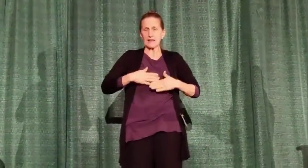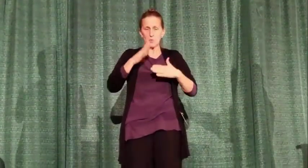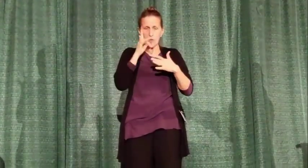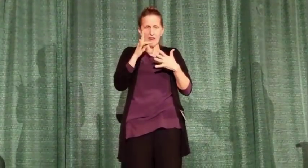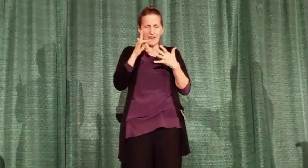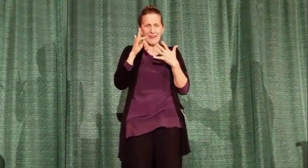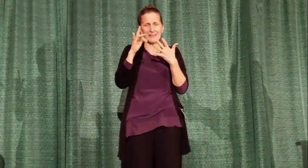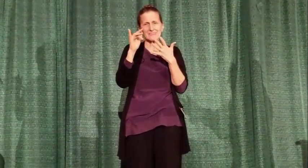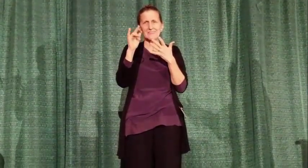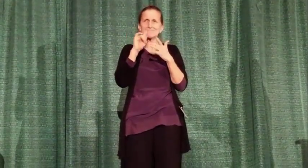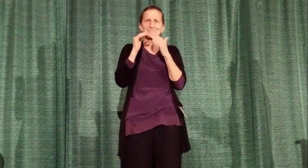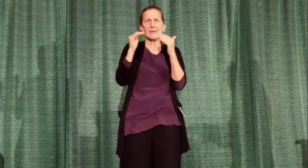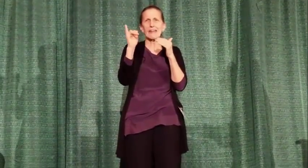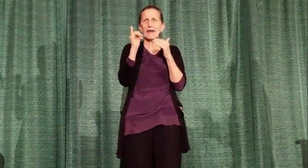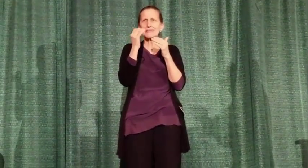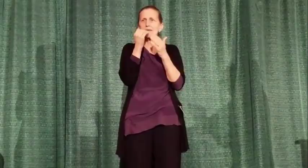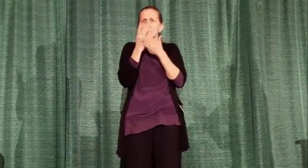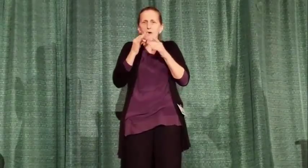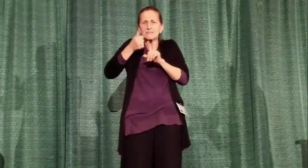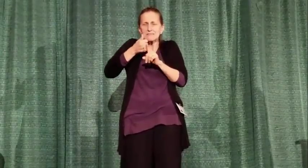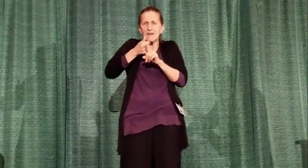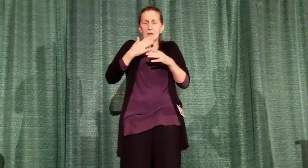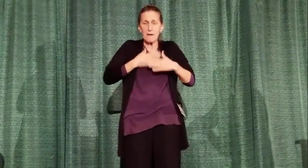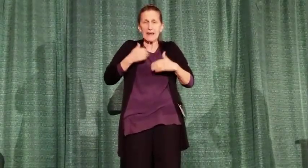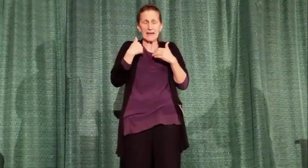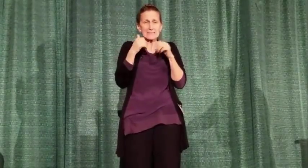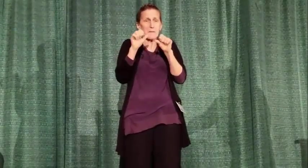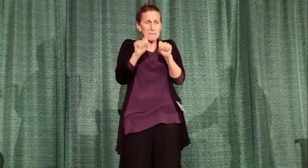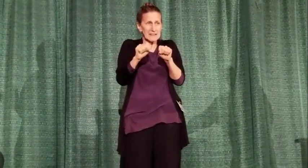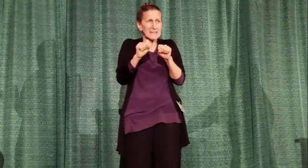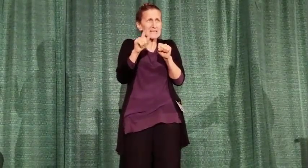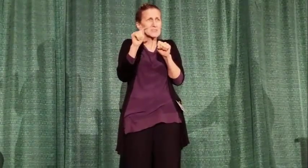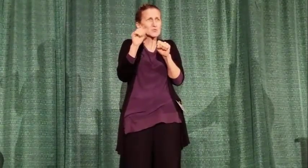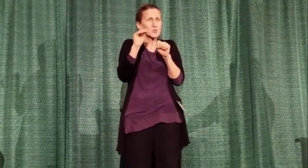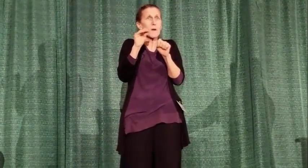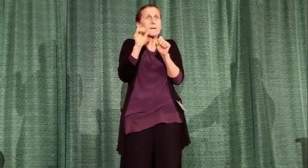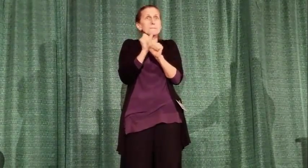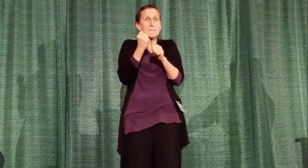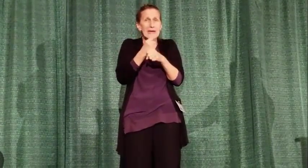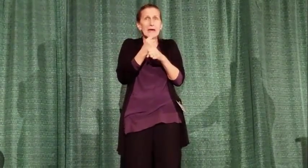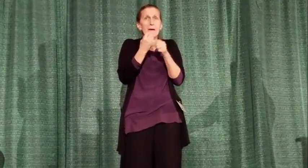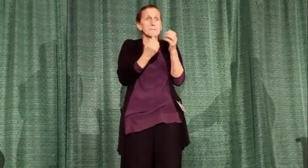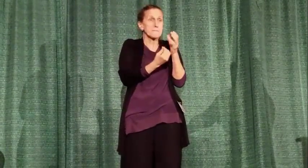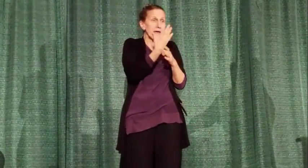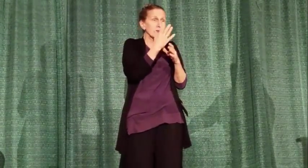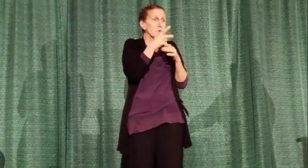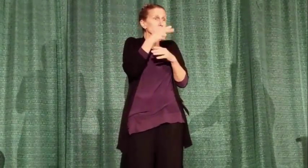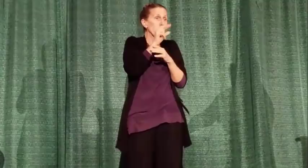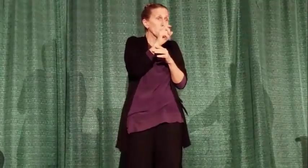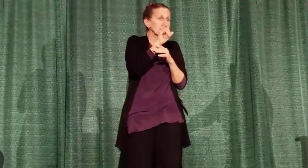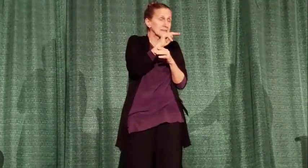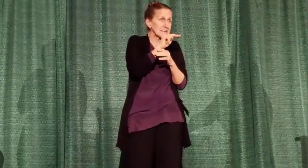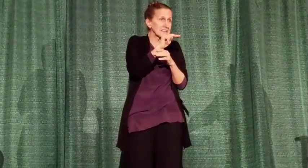up when it digests food, too. So the body has the ability to make plant proteins that are not as high